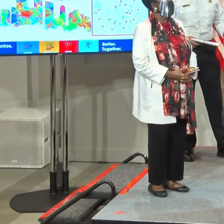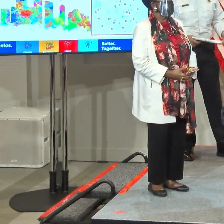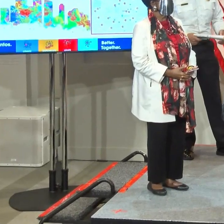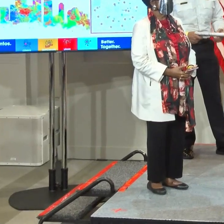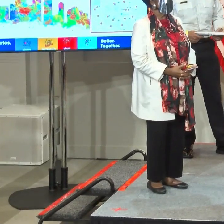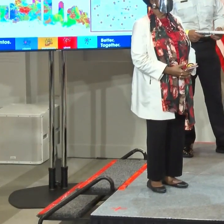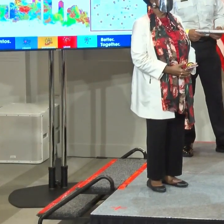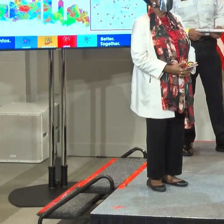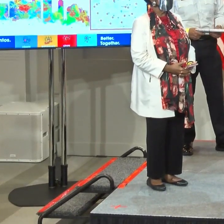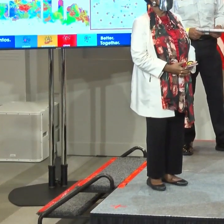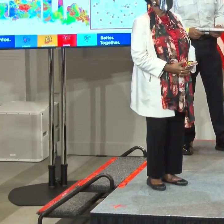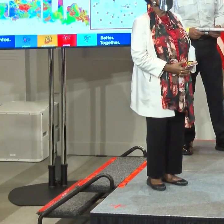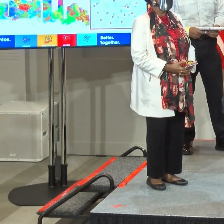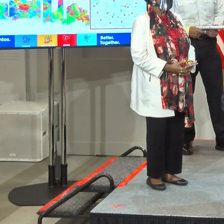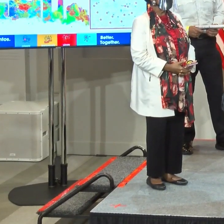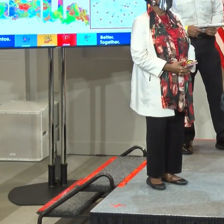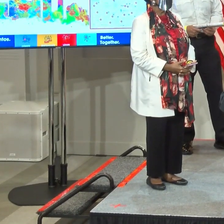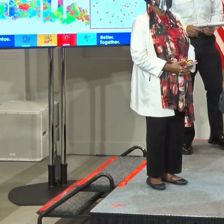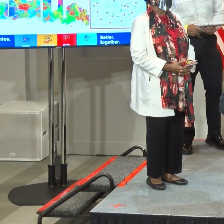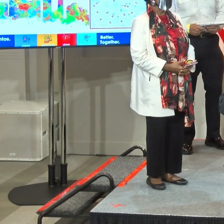phone number that was for Del Mar at